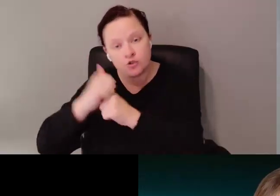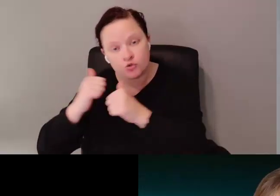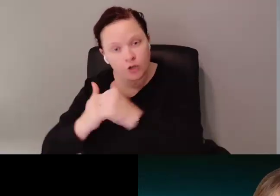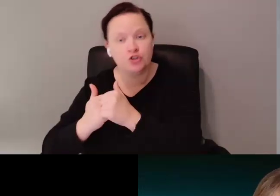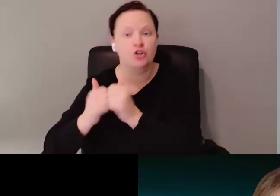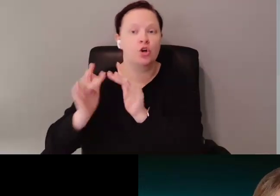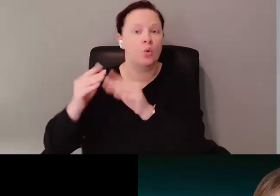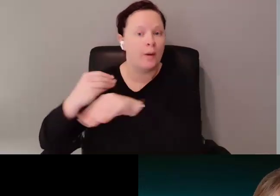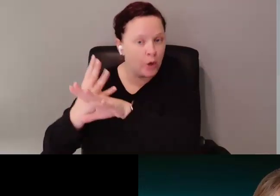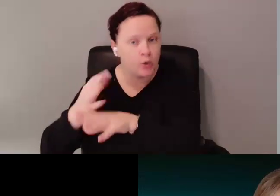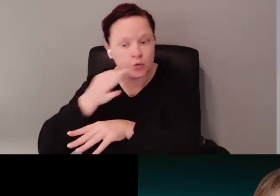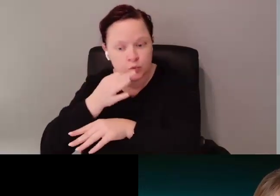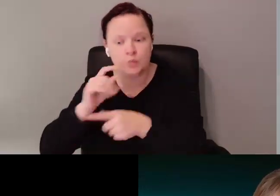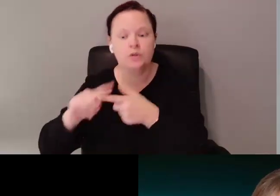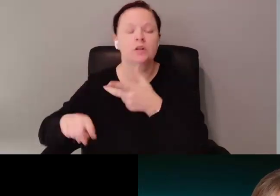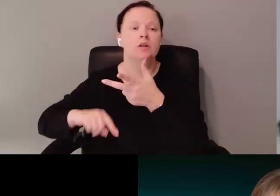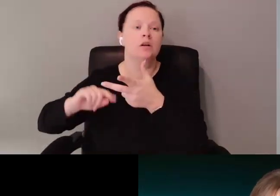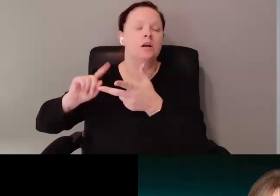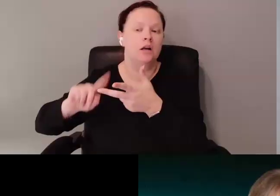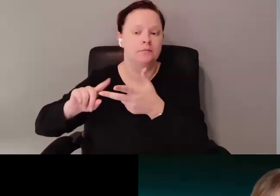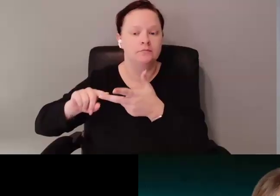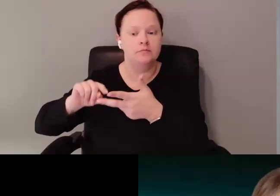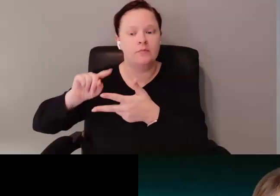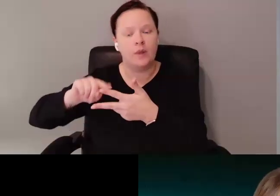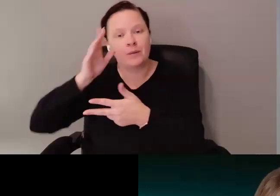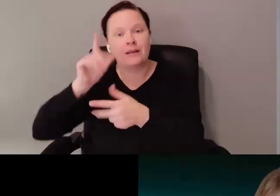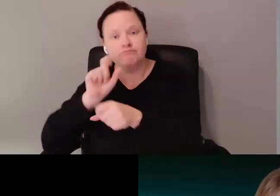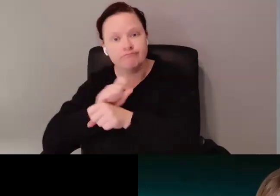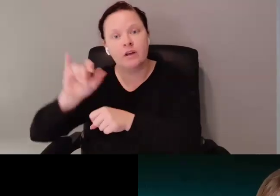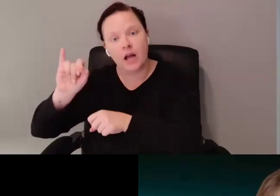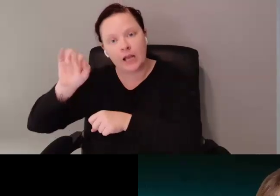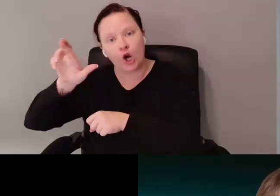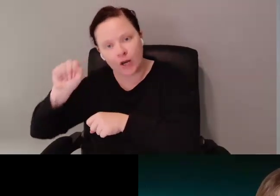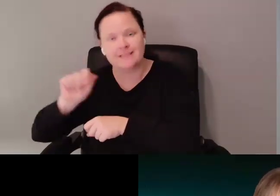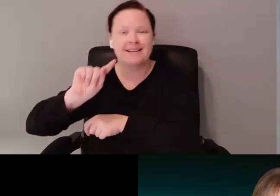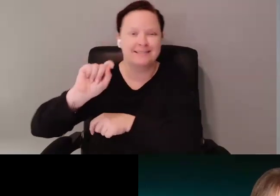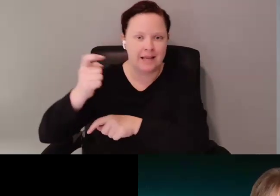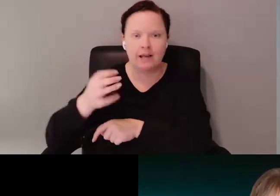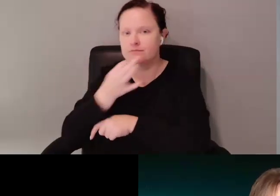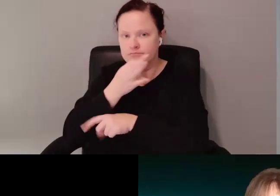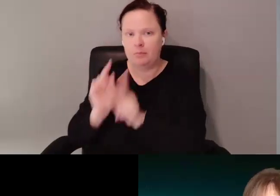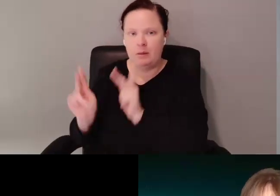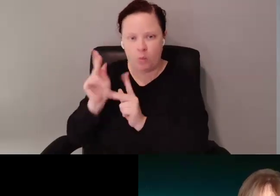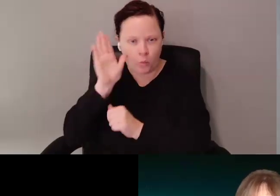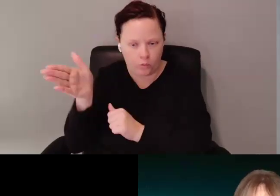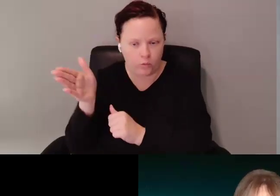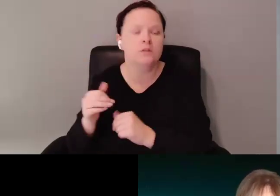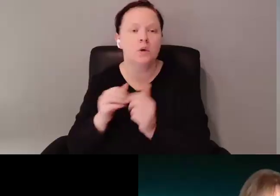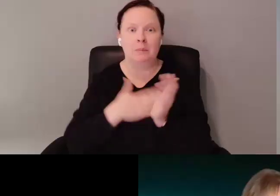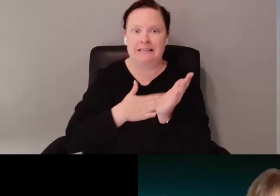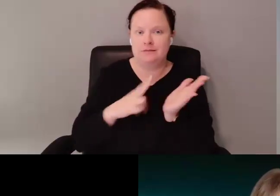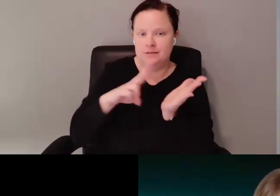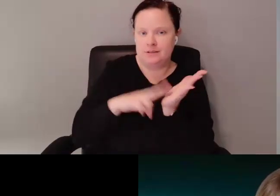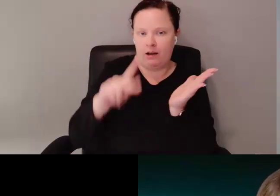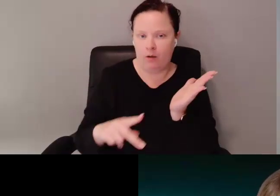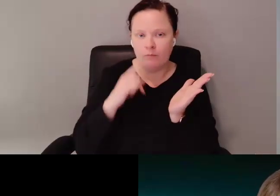up with actual like IRS or tax experts. So sign up for